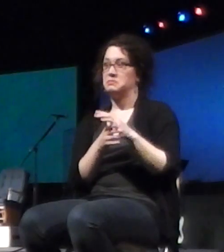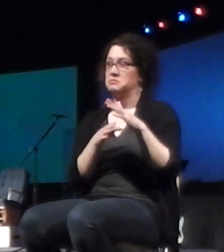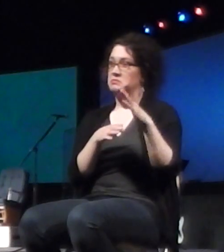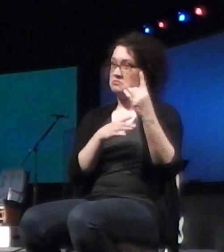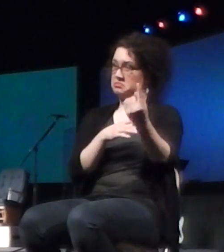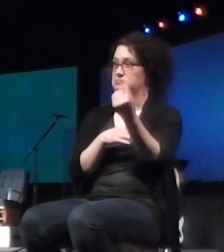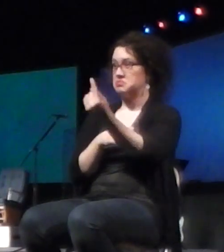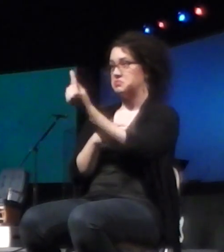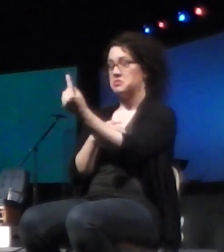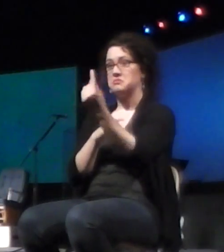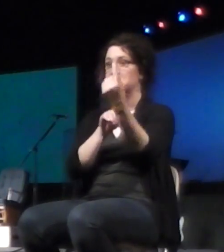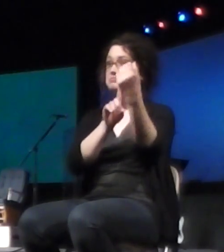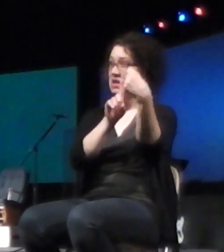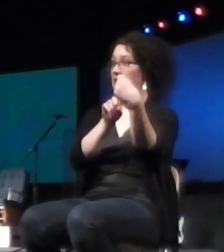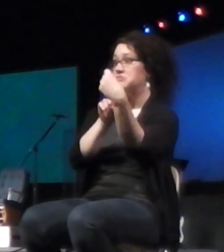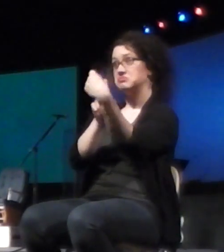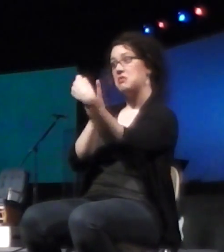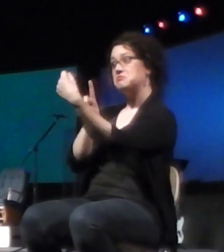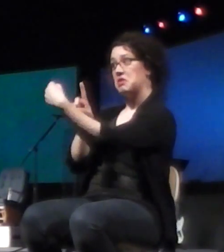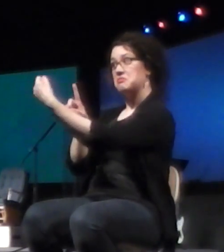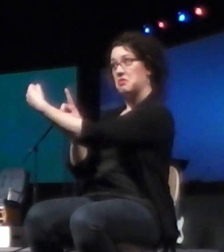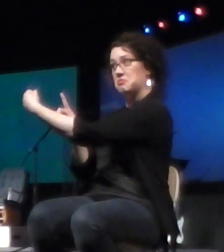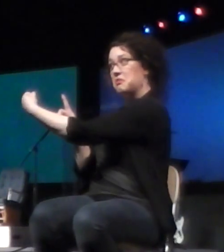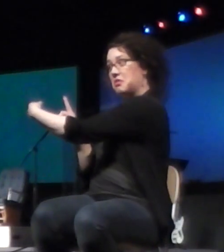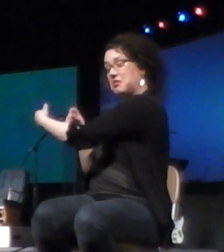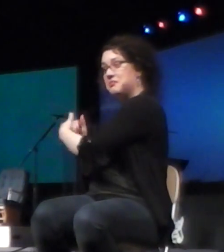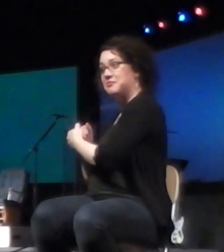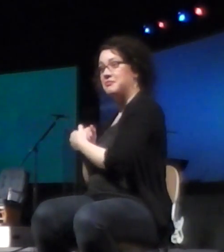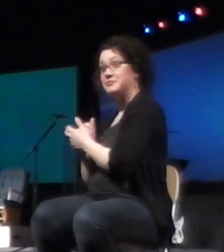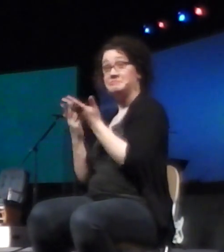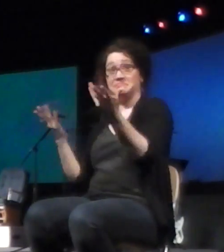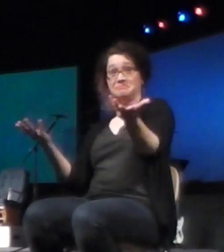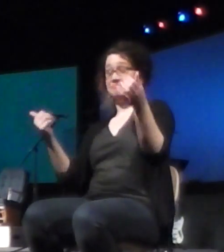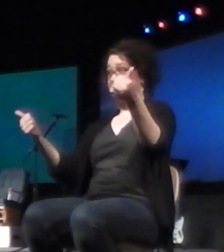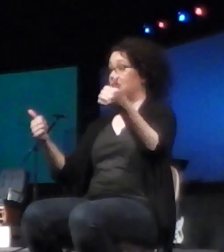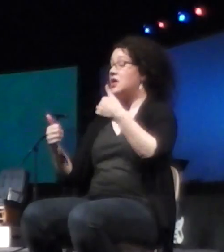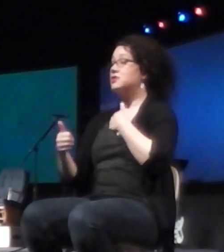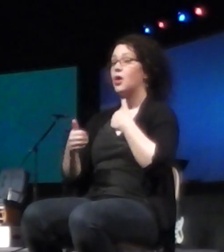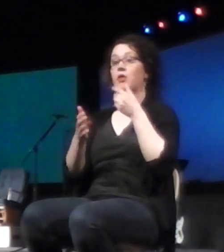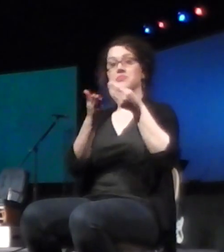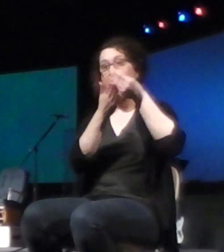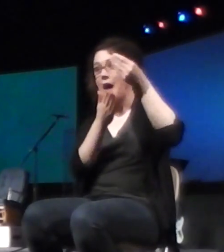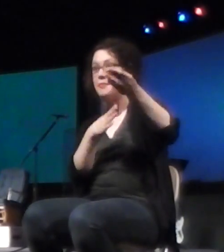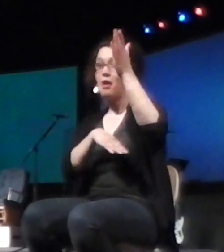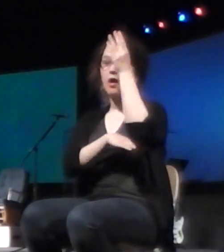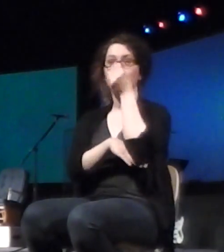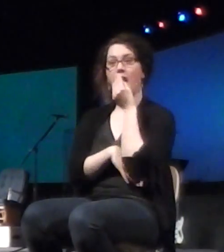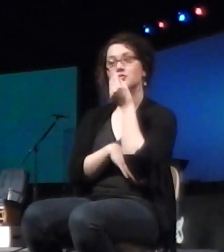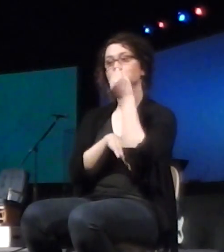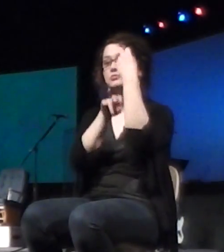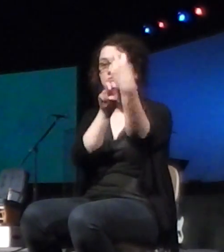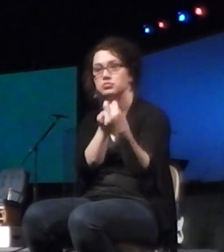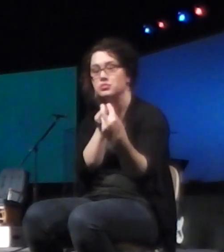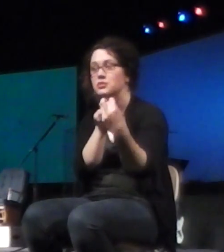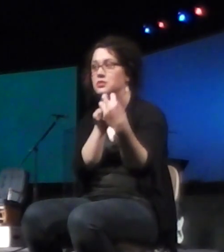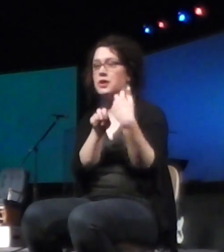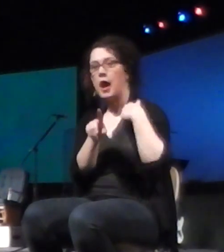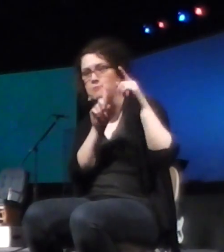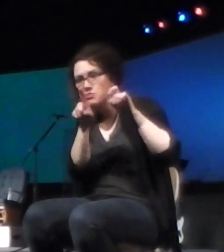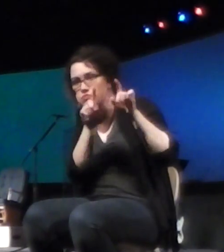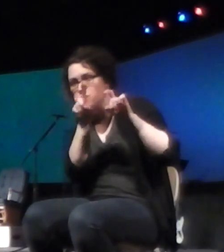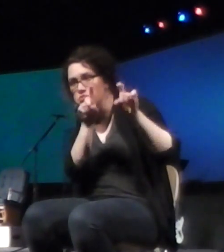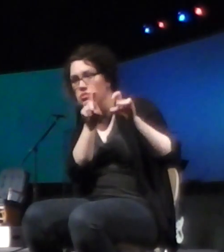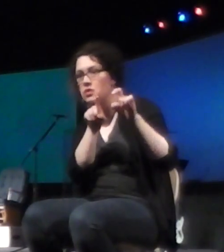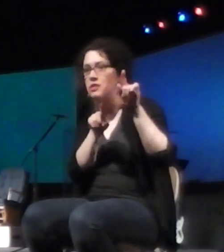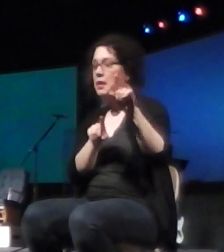those guys went, yeah, I could do that. And so that's what we did. I bought these guys lunch, and they sat and they answered question after